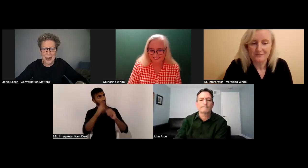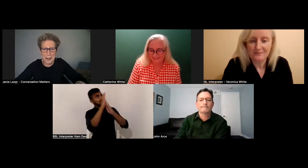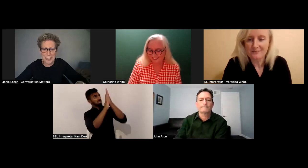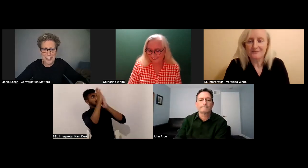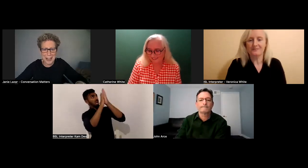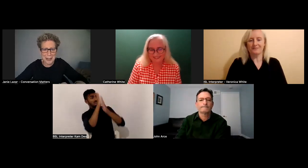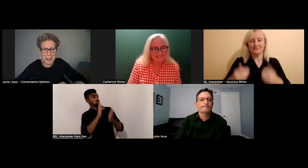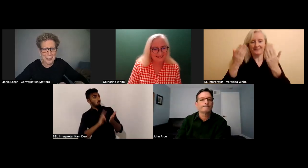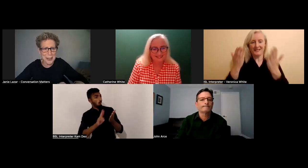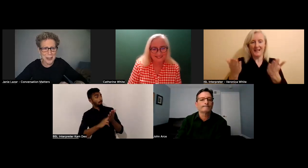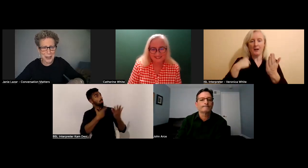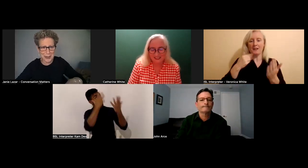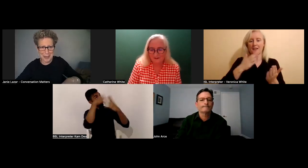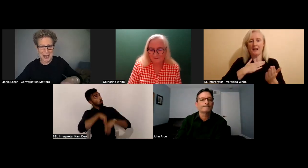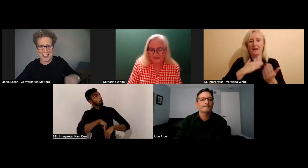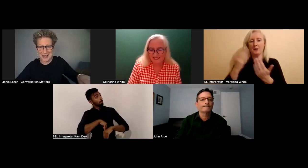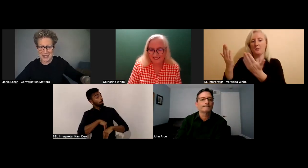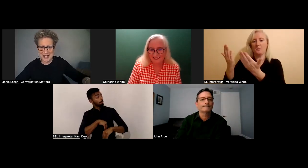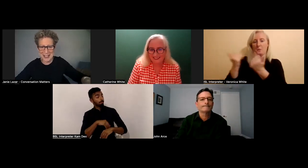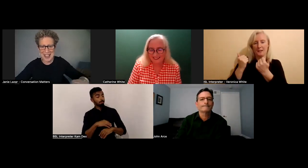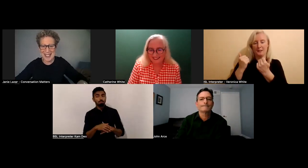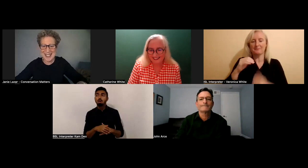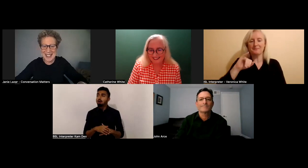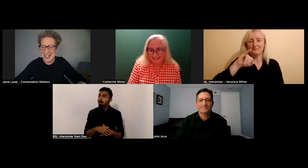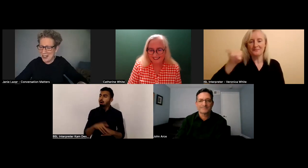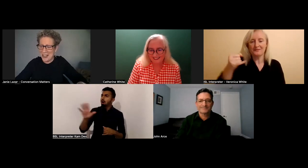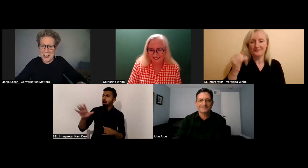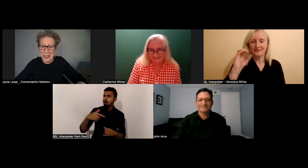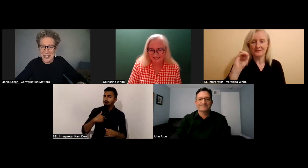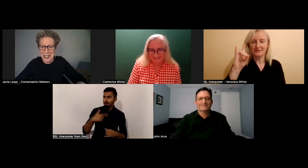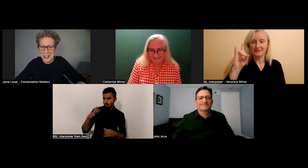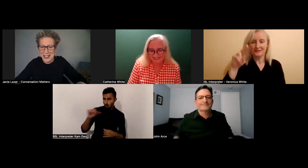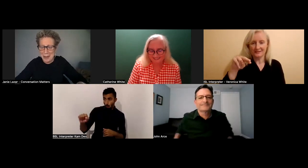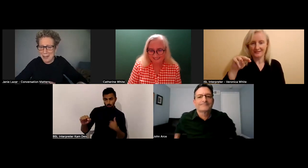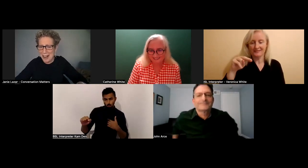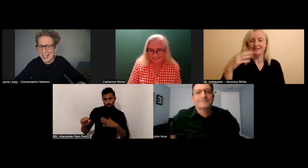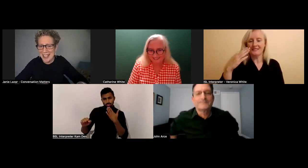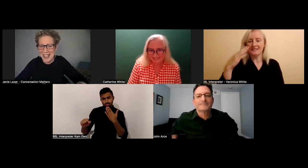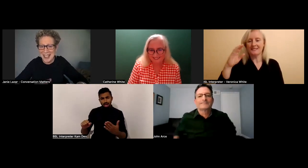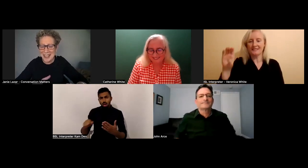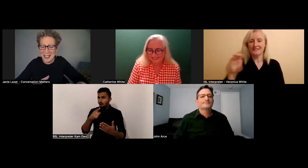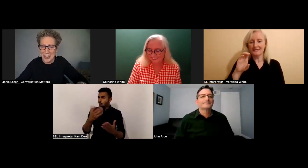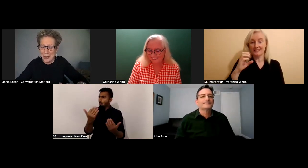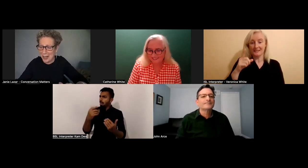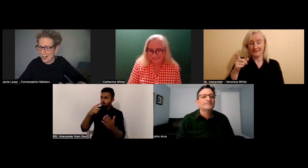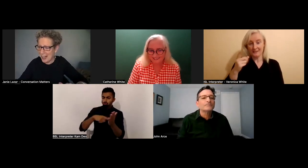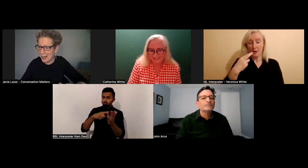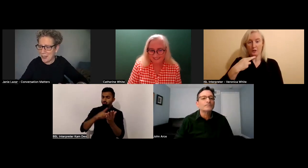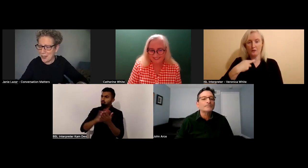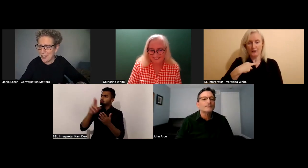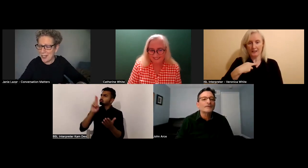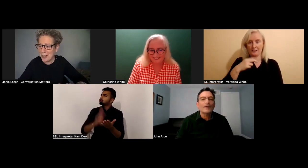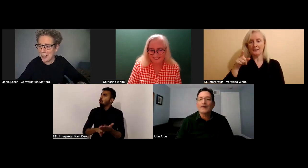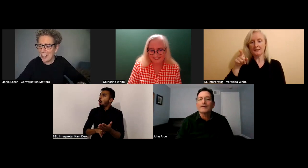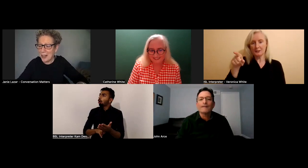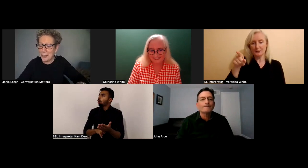Now, I would just like to welcome John, who's appeared on our screens. John, am I right in saying that you have